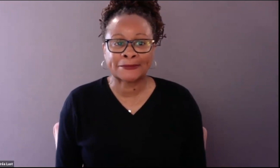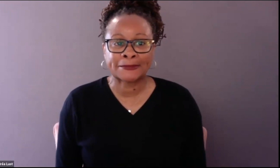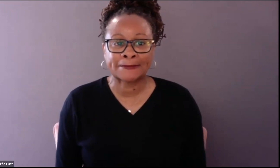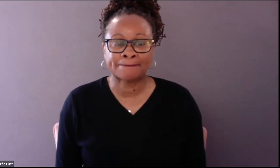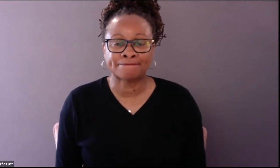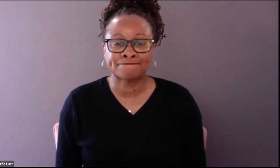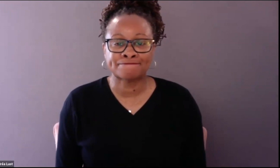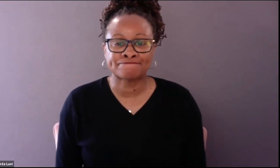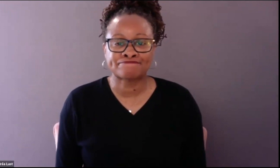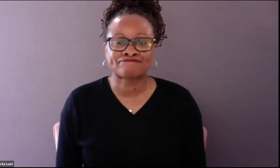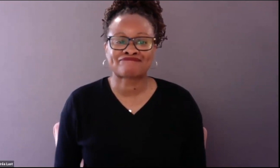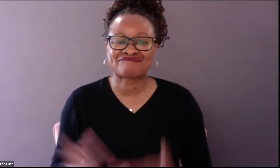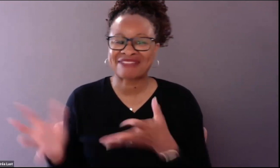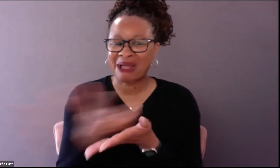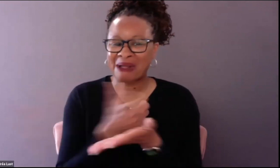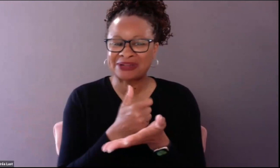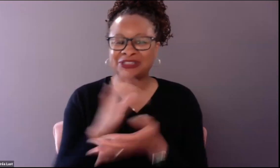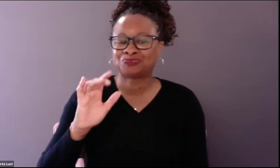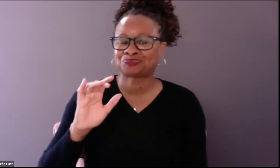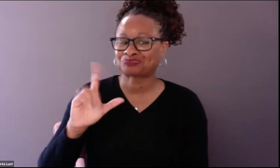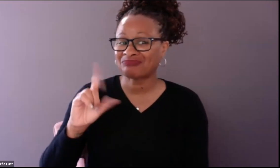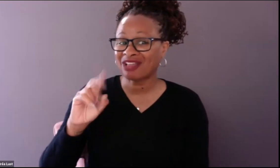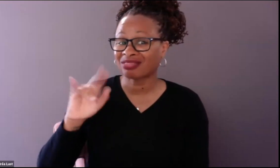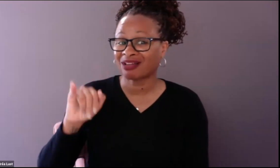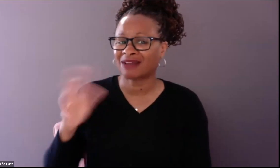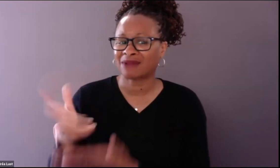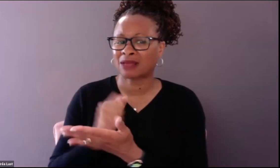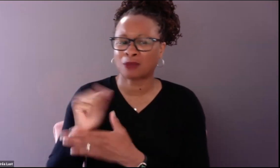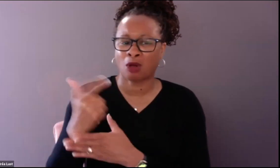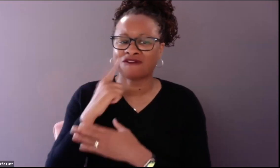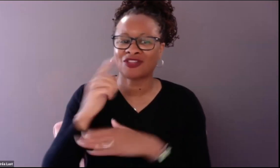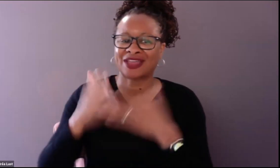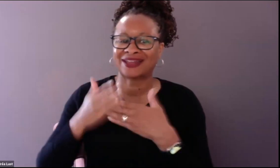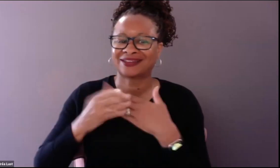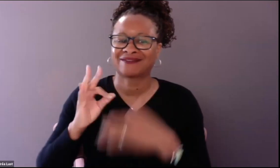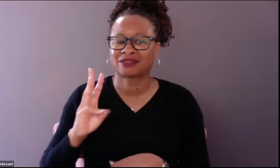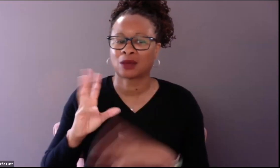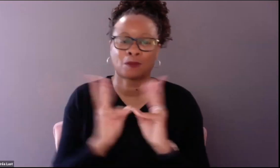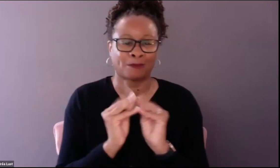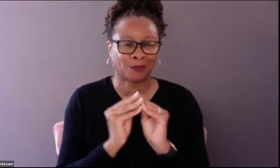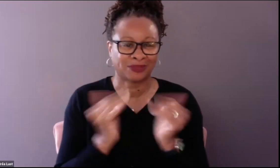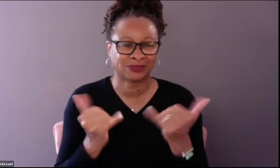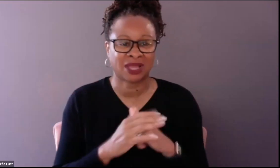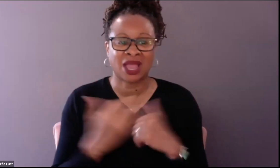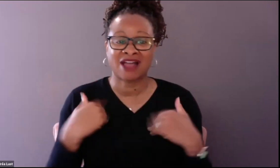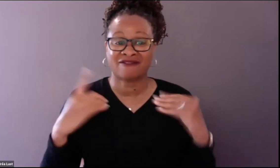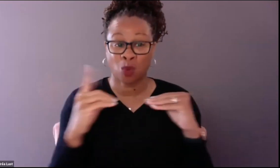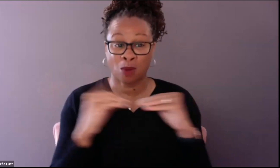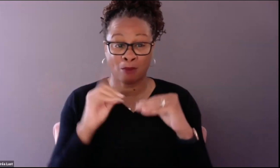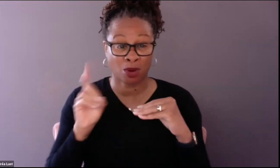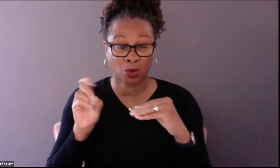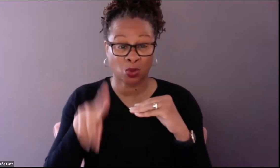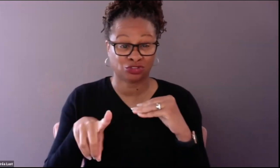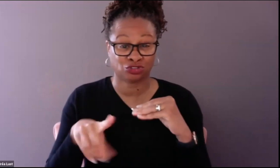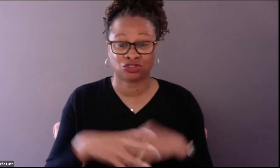I will be getting those for the end of the webinar, so we'll have those. We have one more